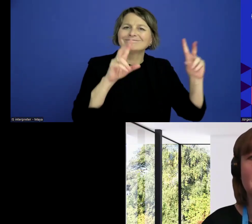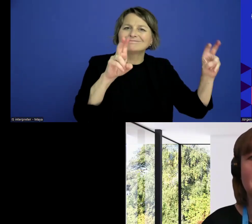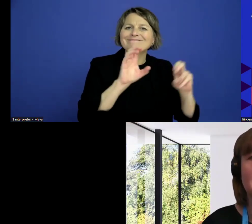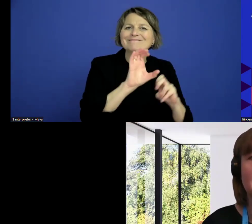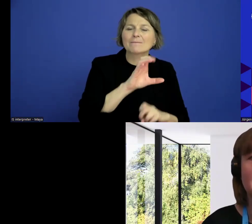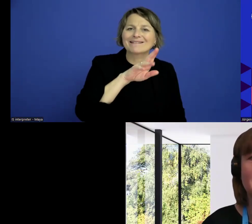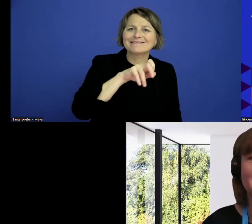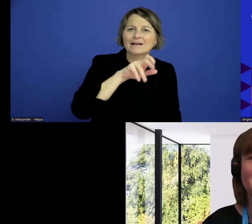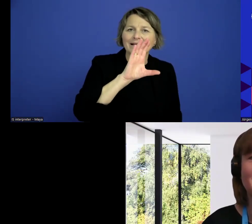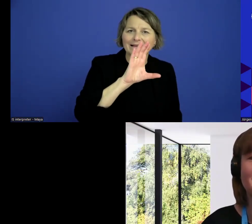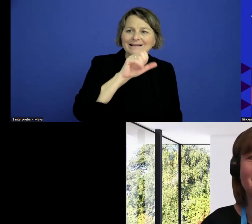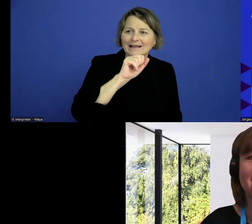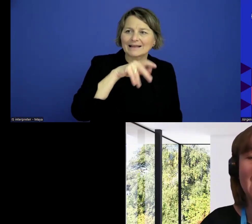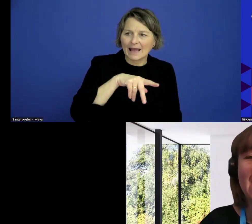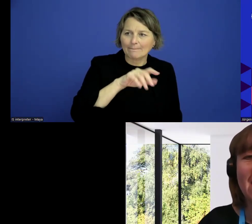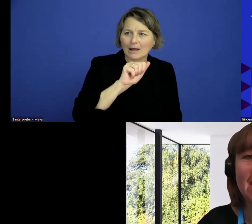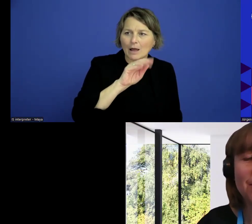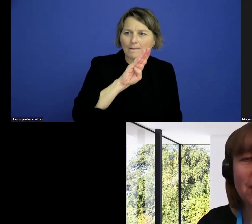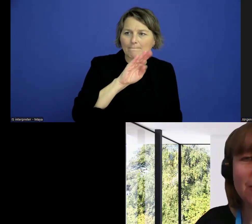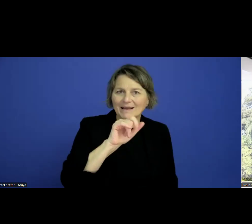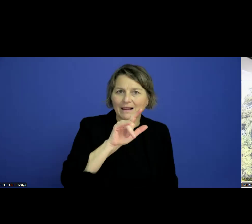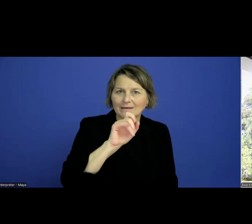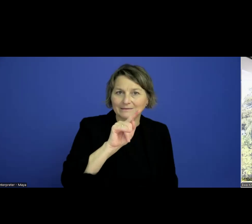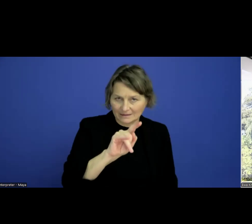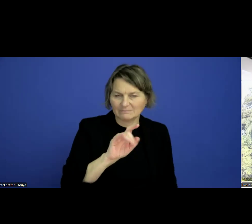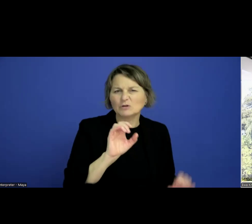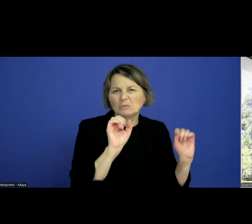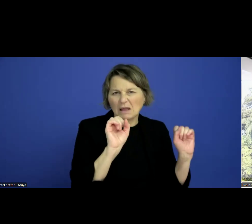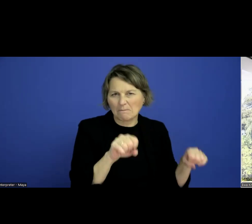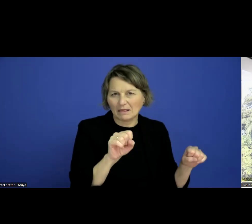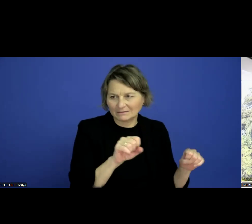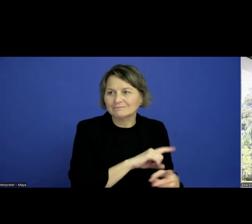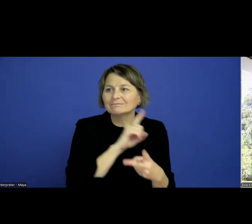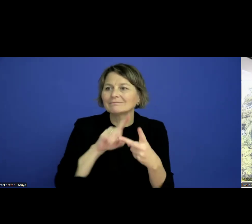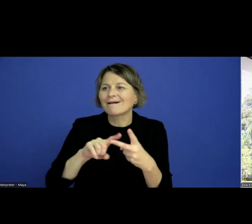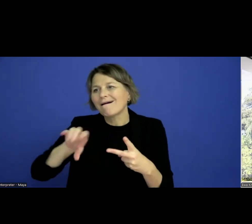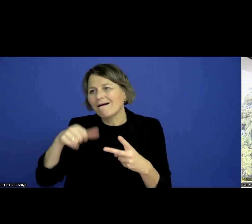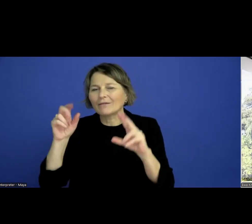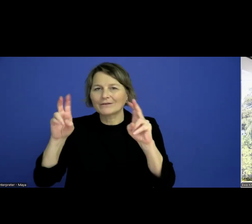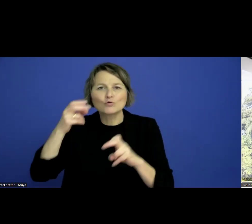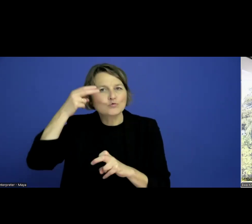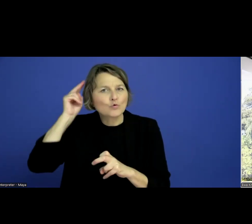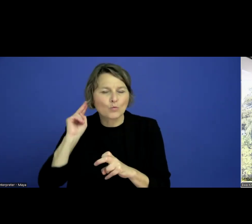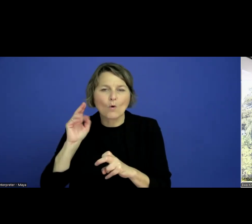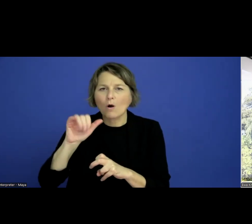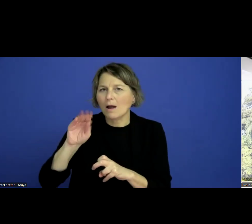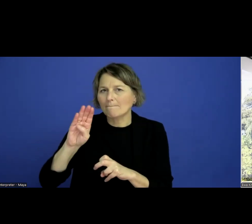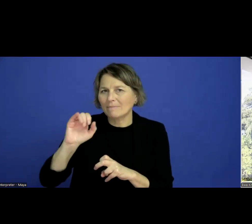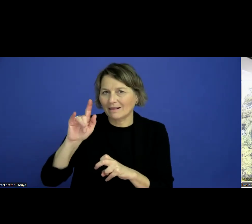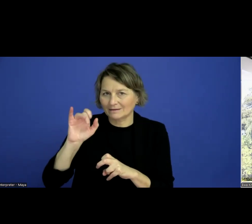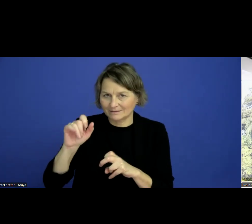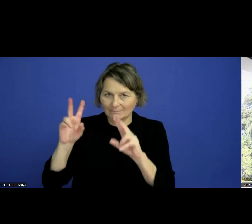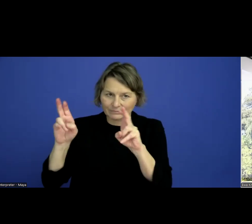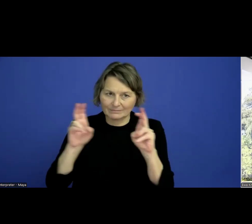and support in Capgemini? Thank you, Eva. Hi, Jürgen. Hi, all. I'm very happy to be here. I'm Eva Krupka, CSR